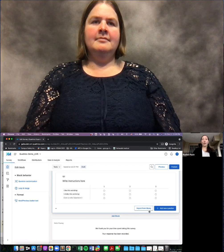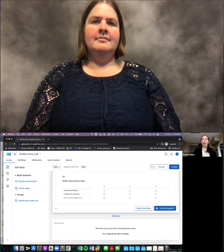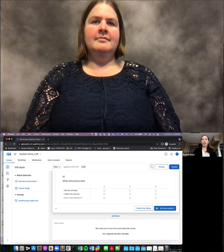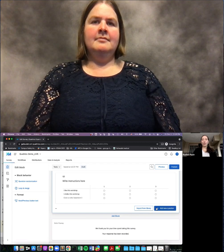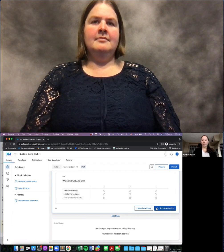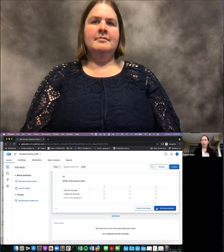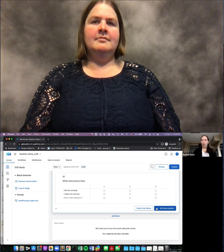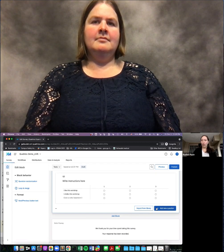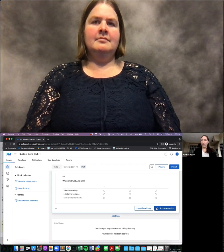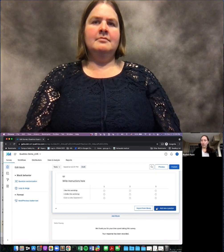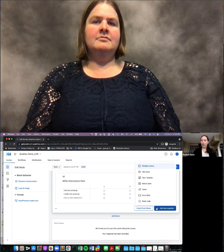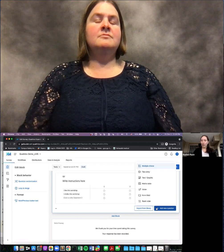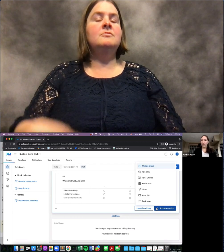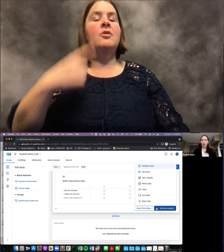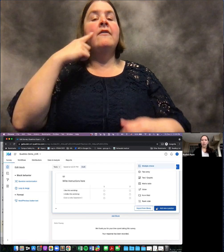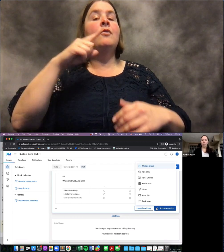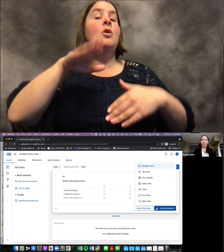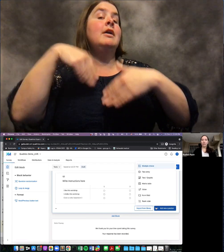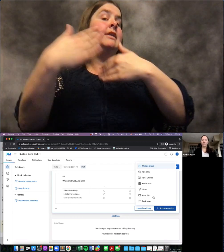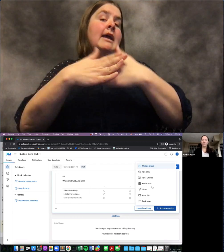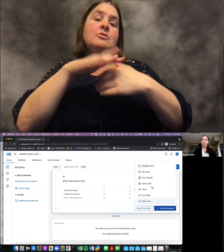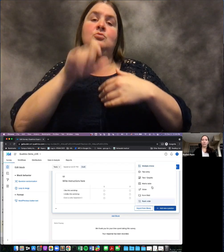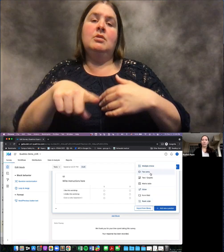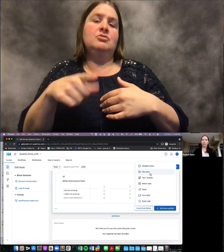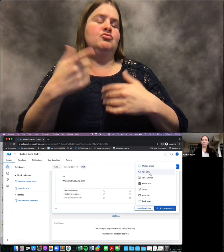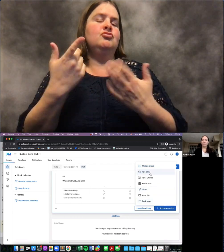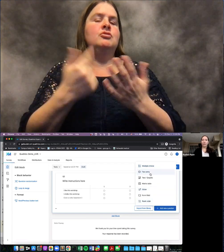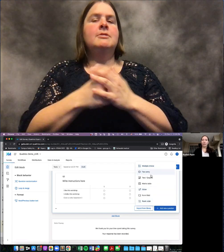So for our next question,